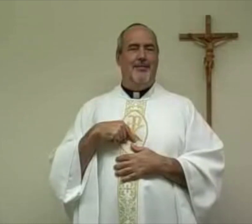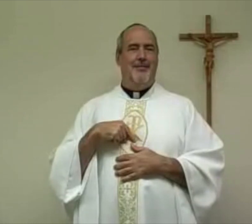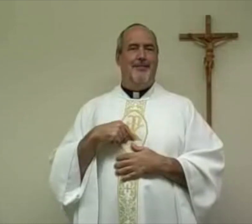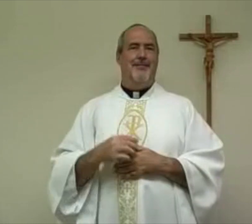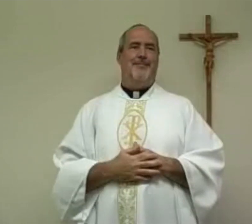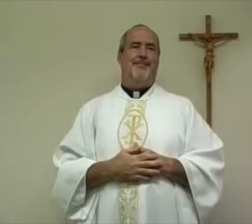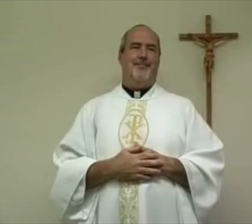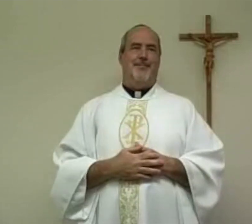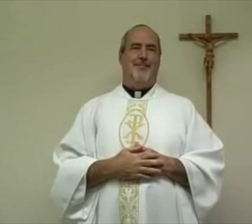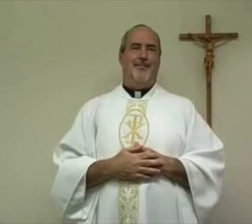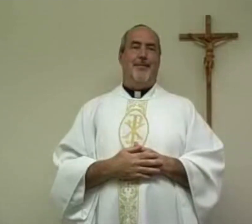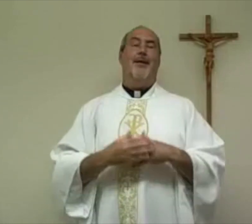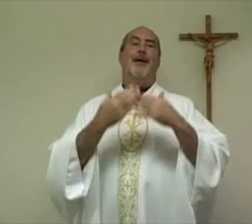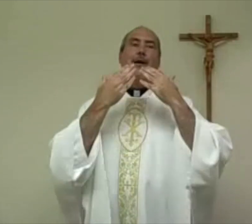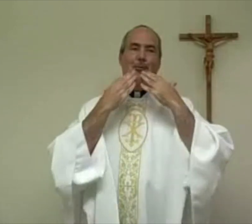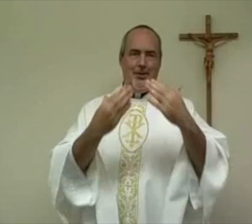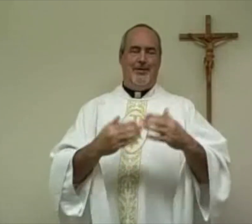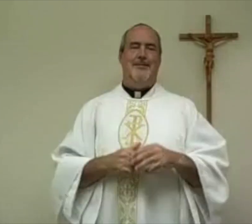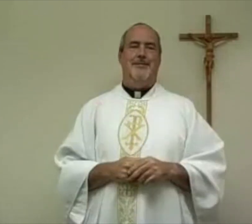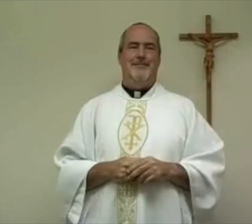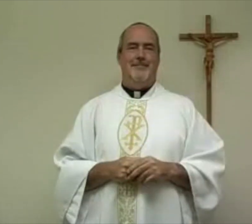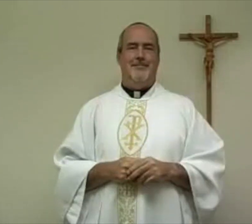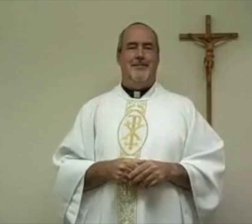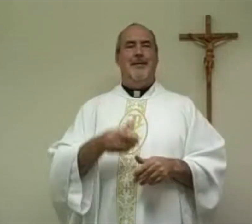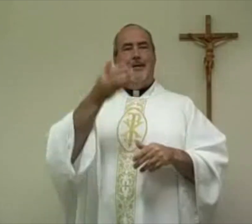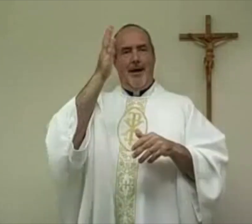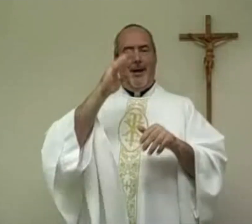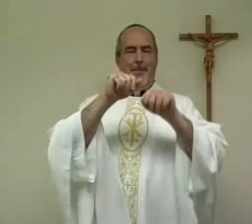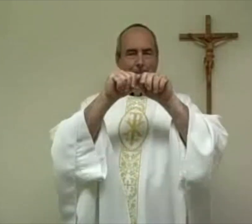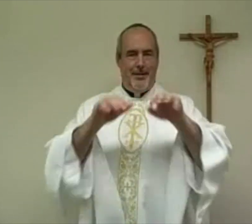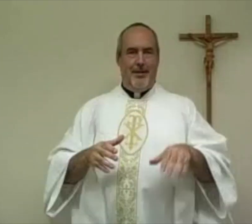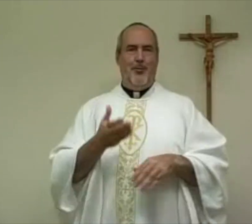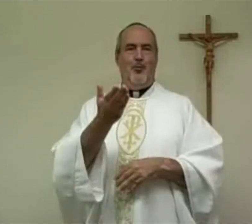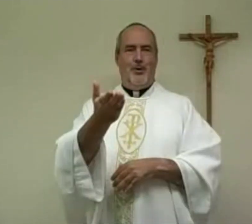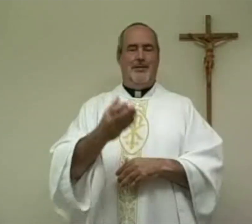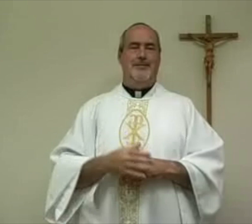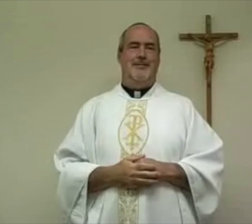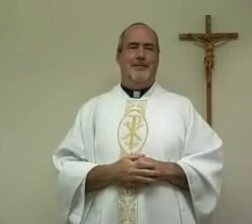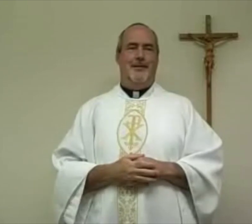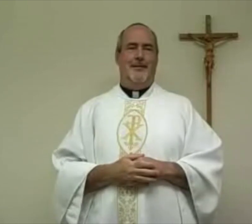him, and wants to be with us. Thank you, and God bless you.